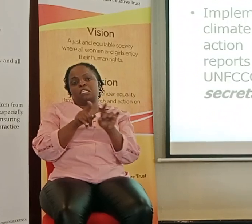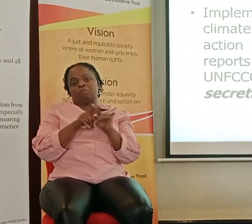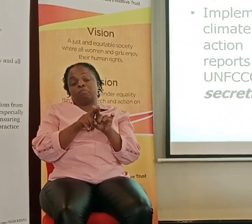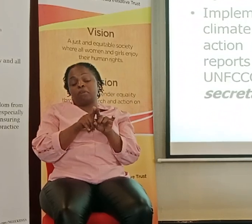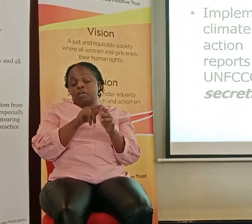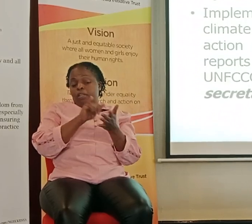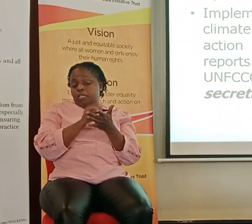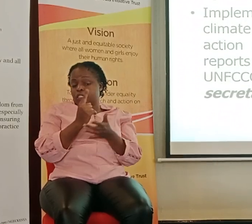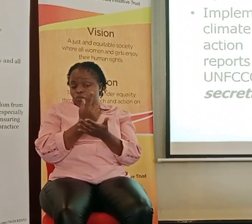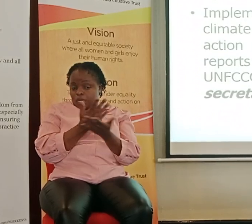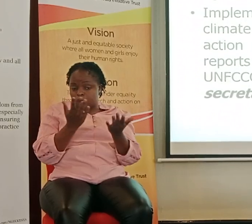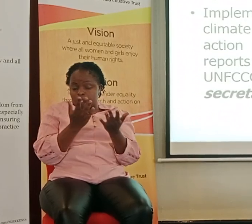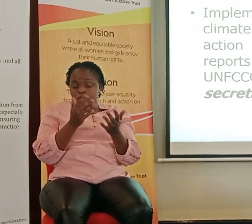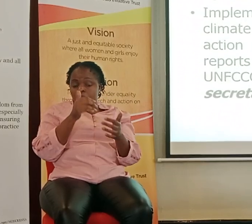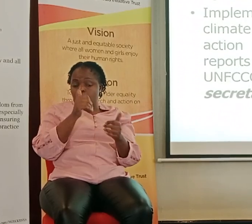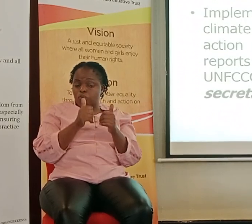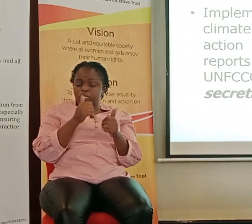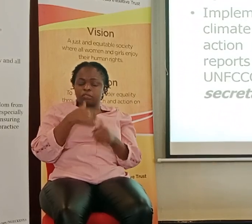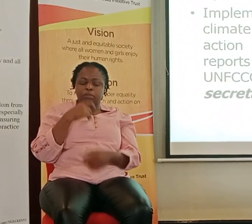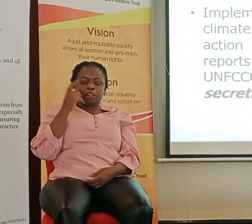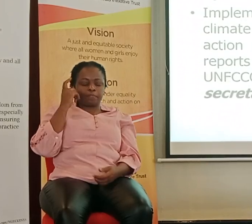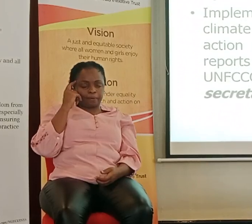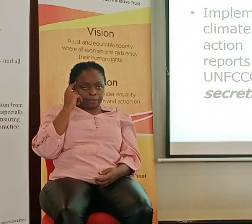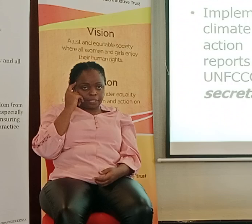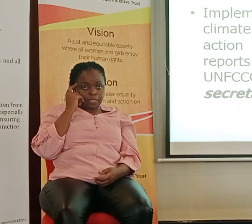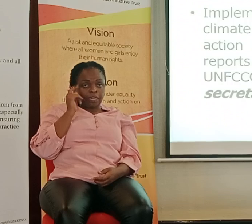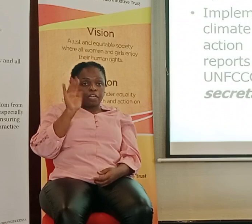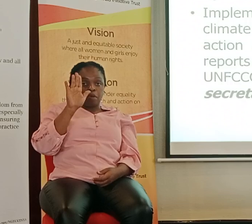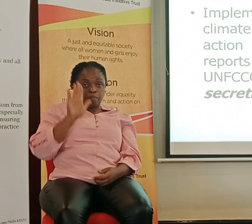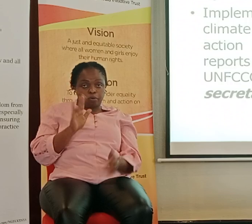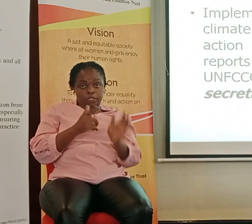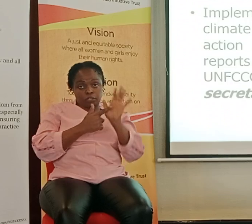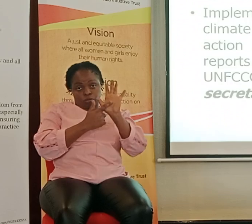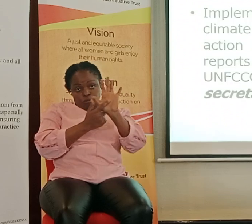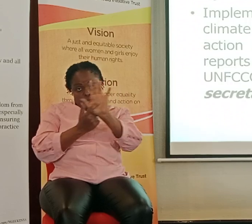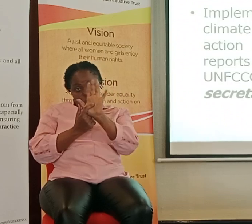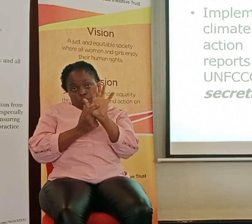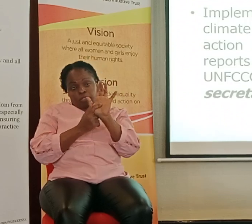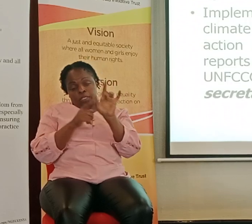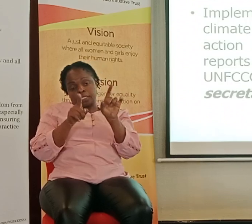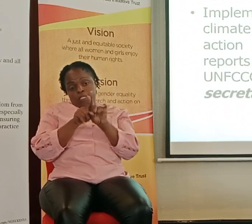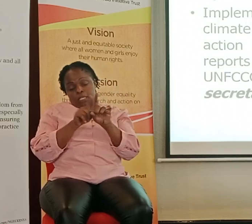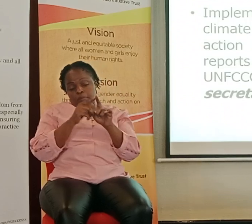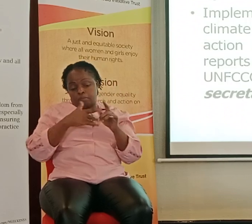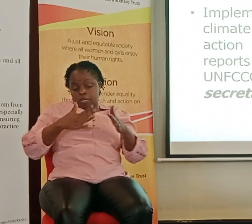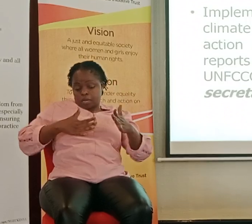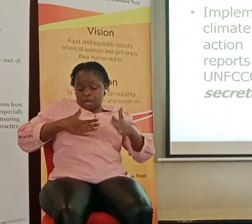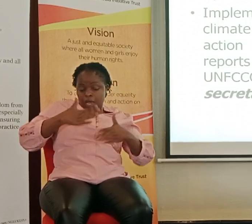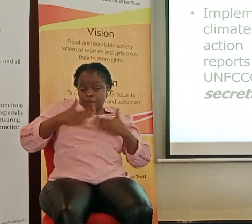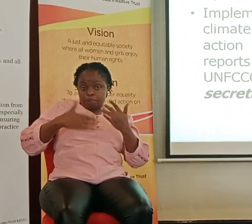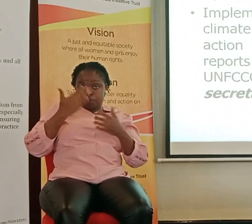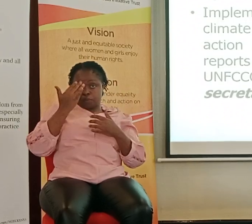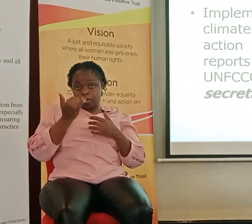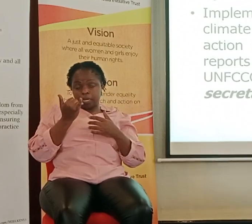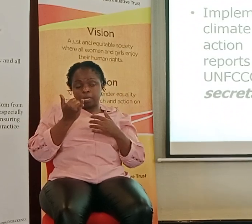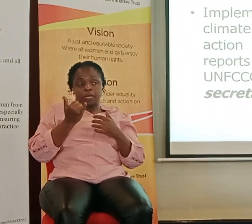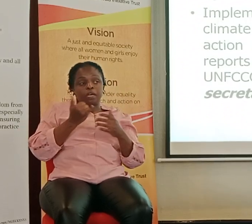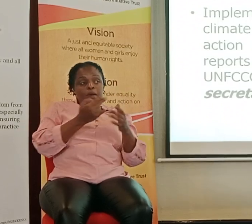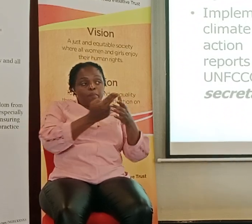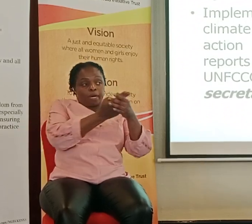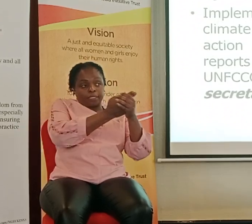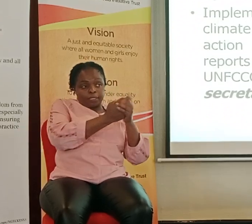that is one thing that I just thought it's important to flag out, and I'm happy that our